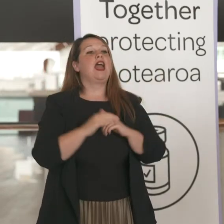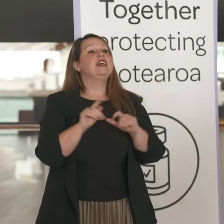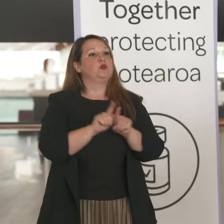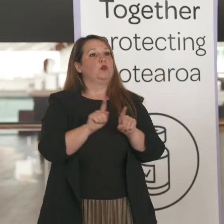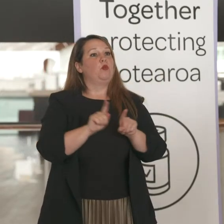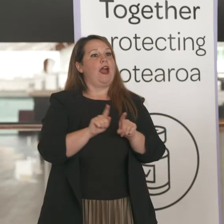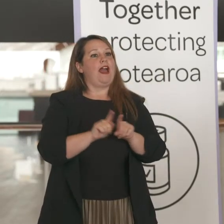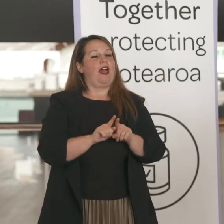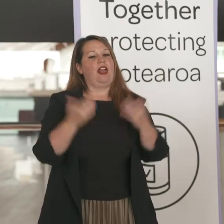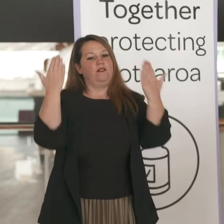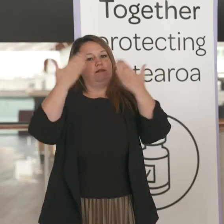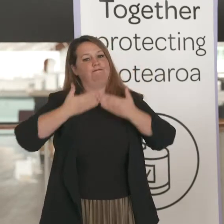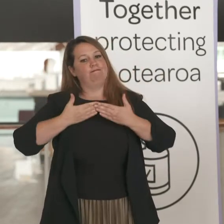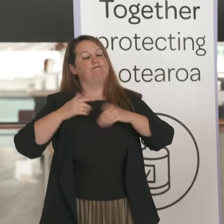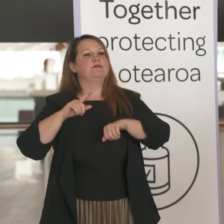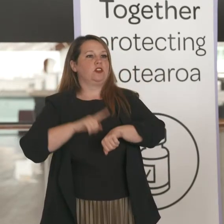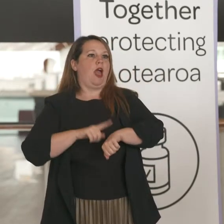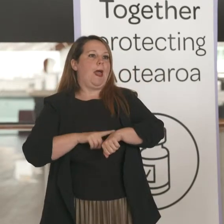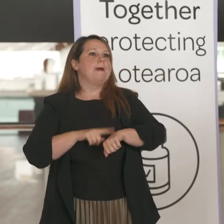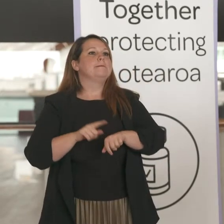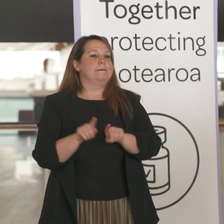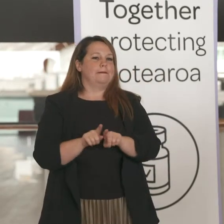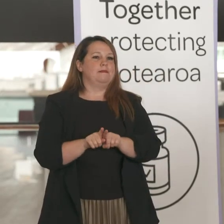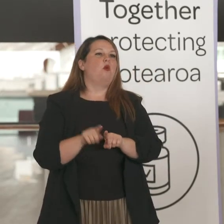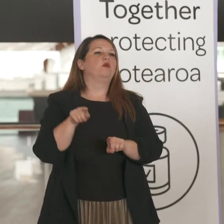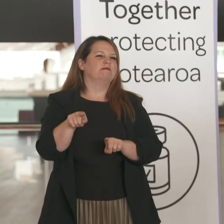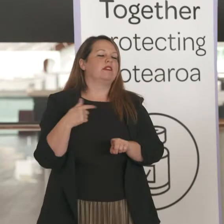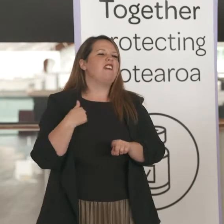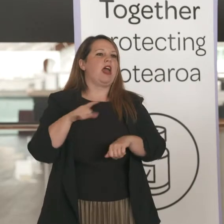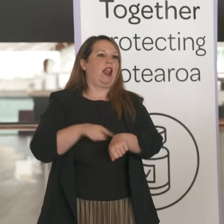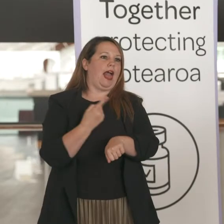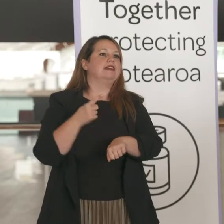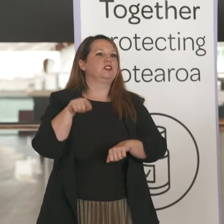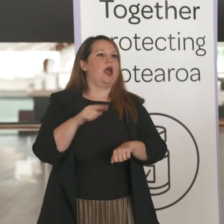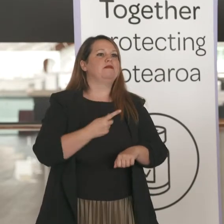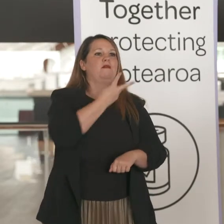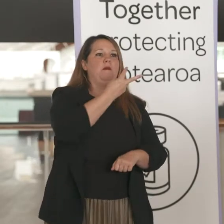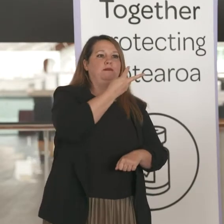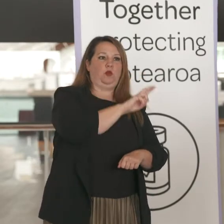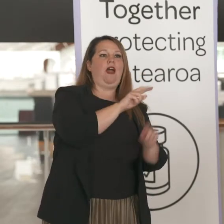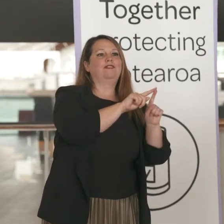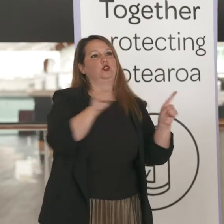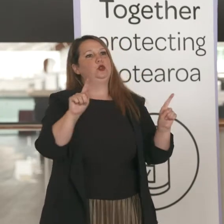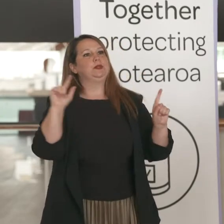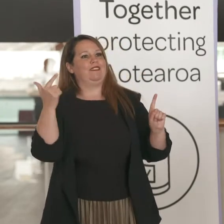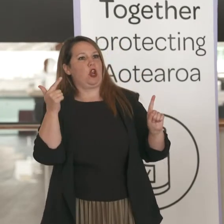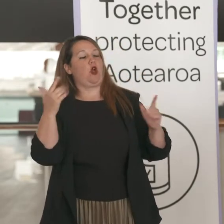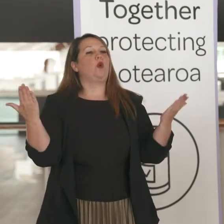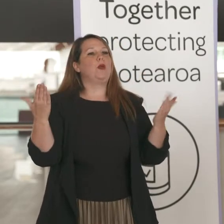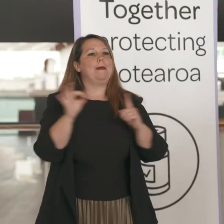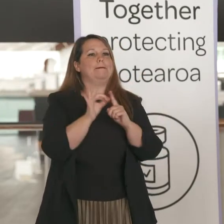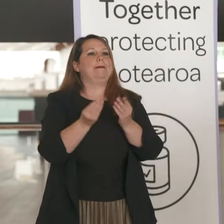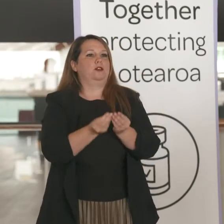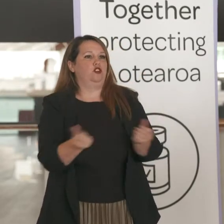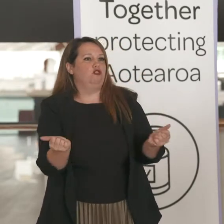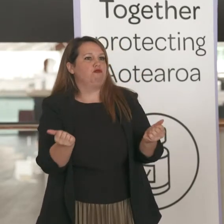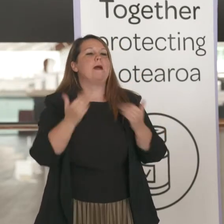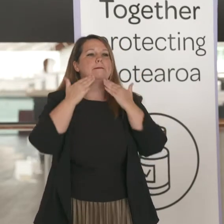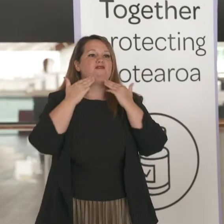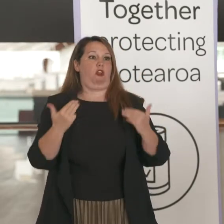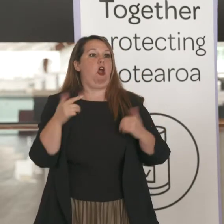too at Papakura Marae tomorrow, which is running an event from midday till 7 p.m. And finally, a